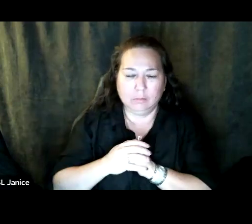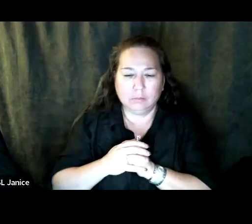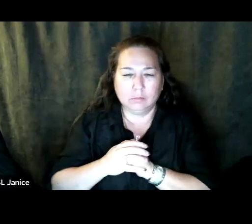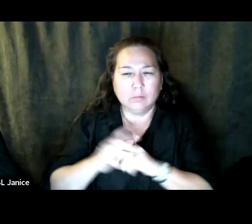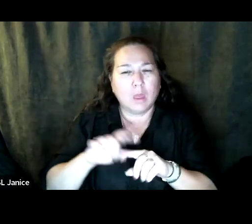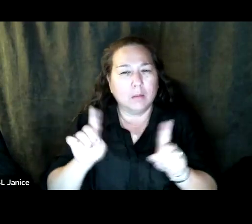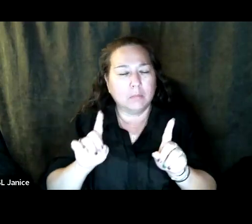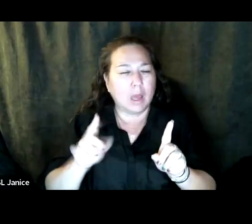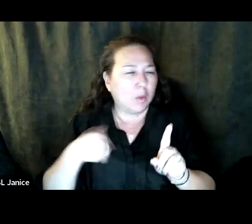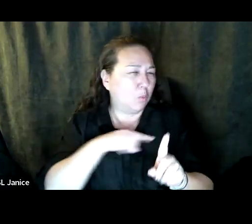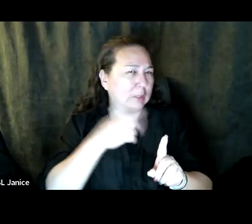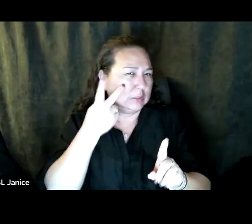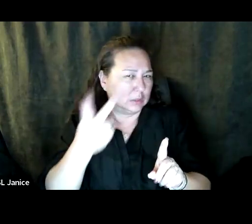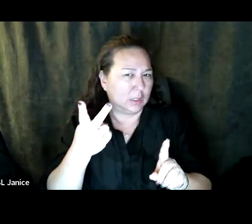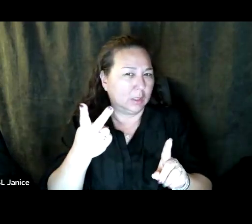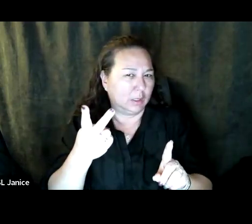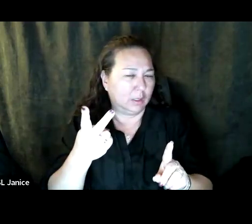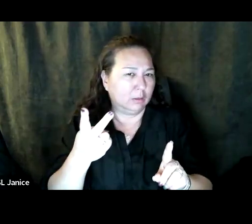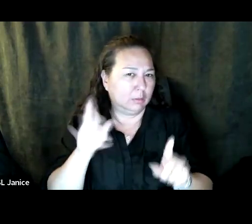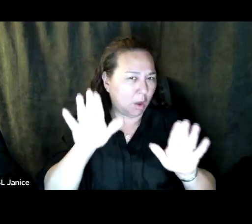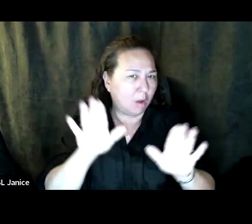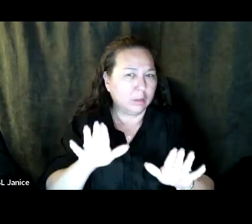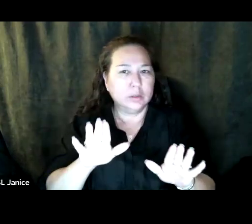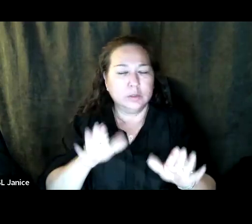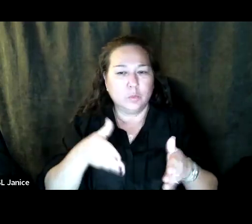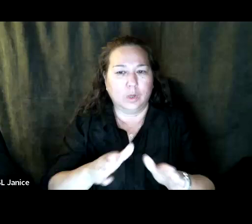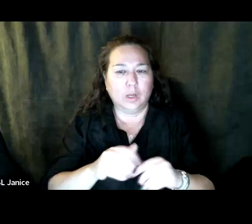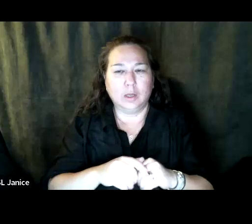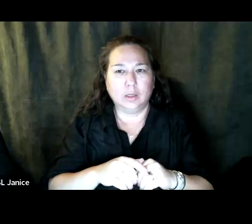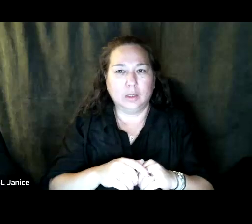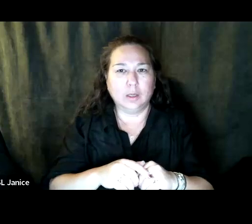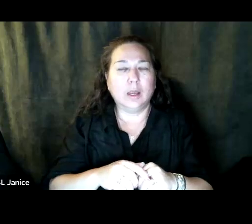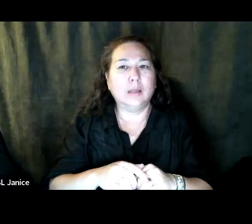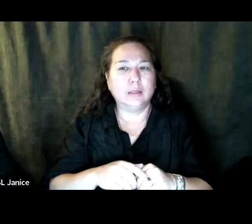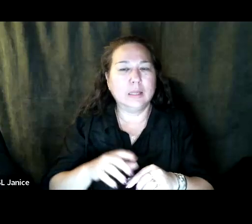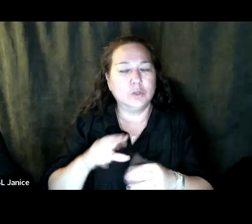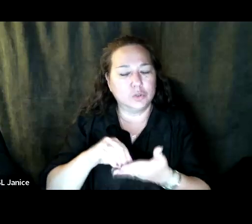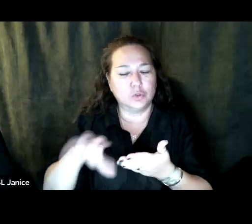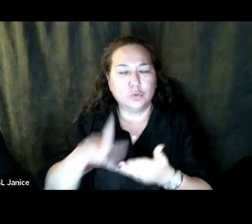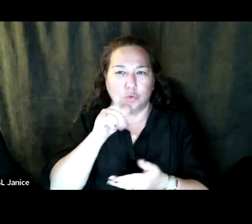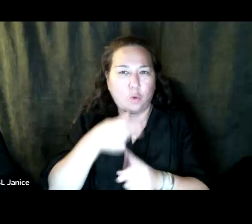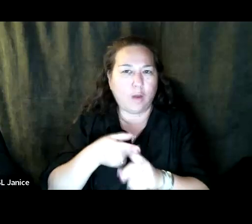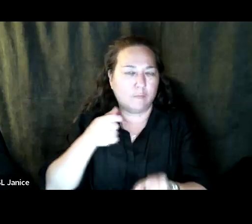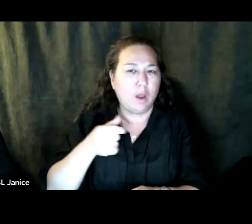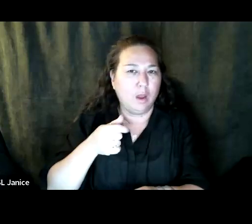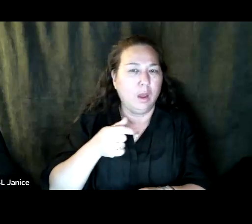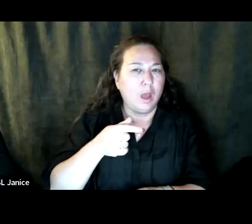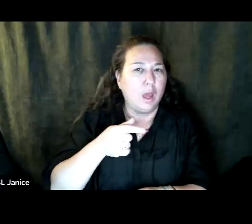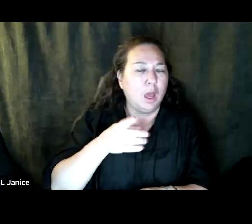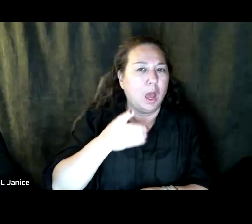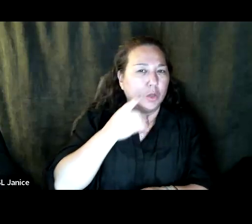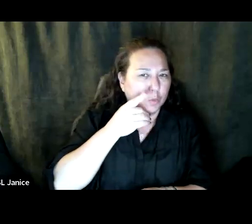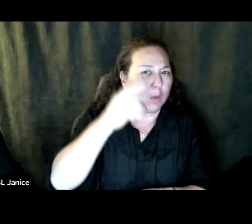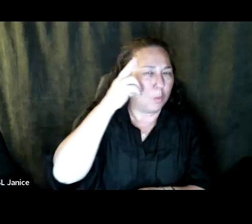an awesome way a lot of students coming from the DR and coming from Haiti. Those are two groups that have been identified right